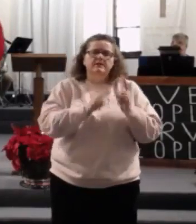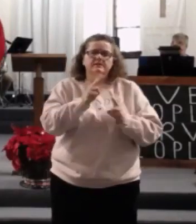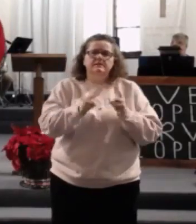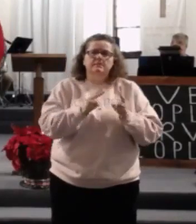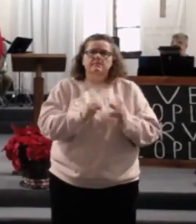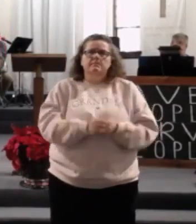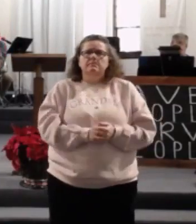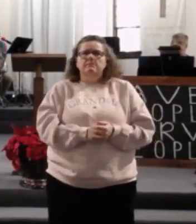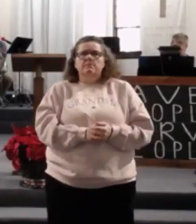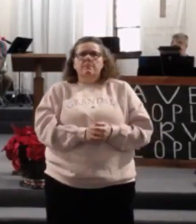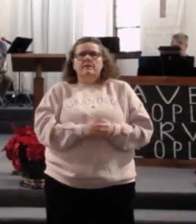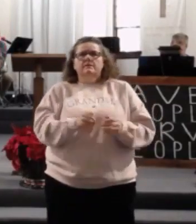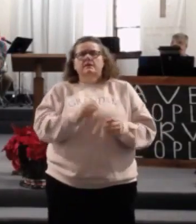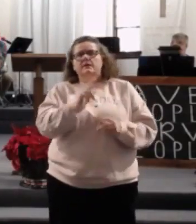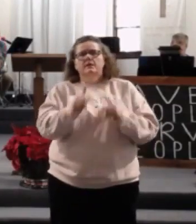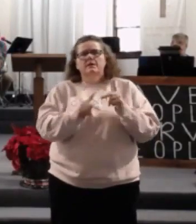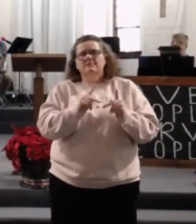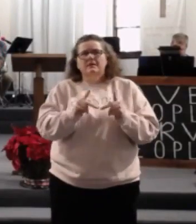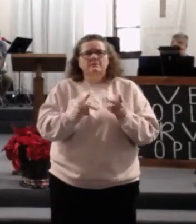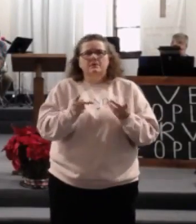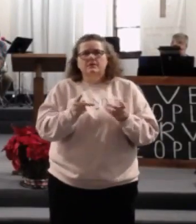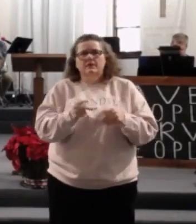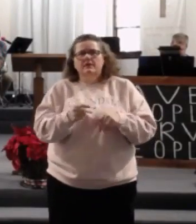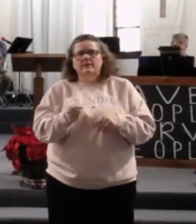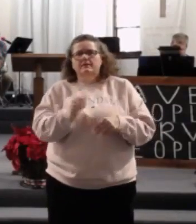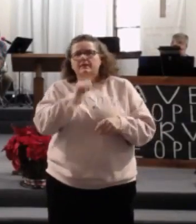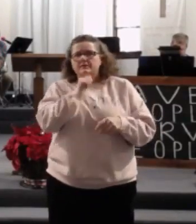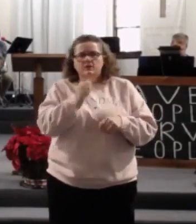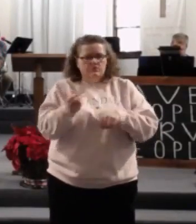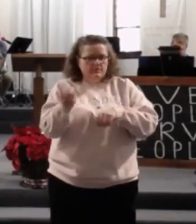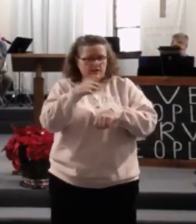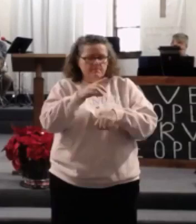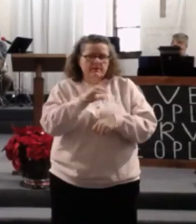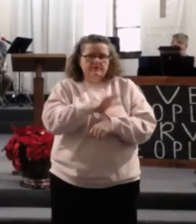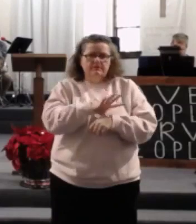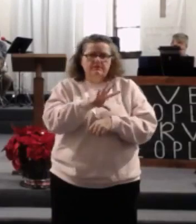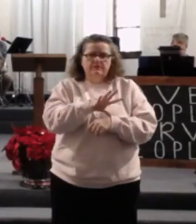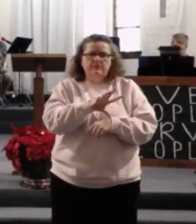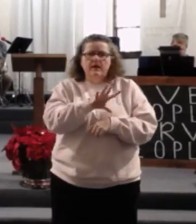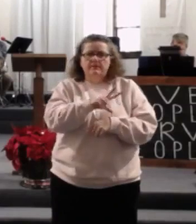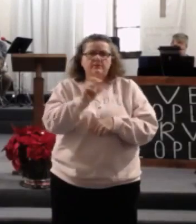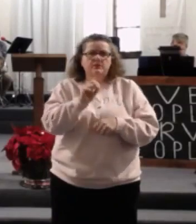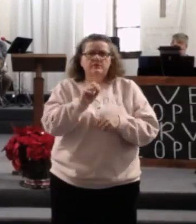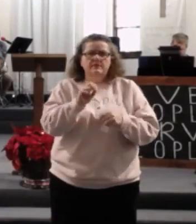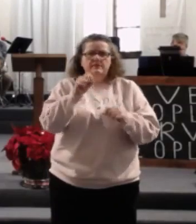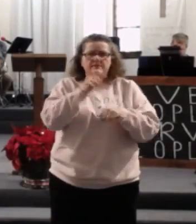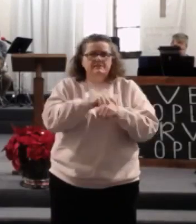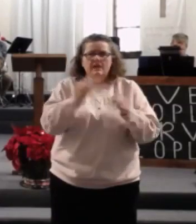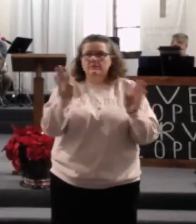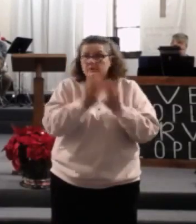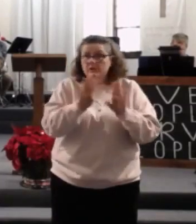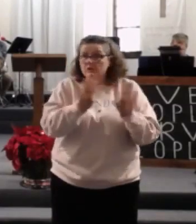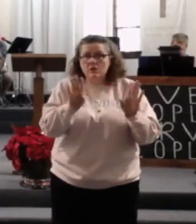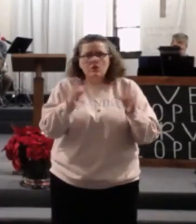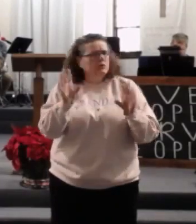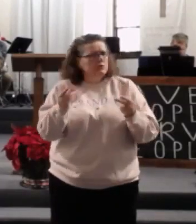Got people that'll come at 5:30 and stay. Oh, is it time for us to close? Do we have to leave now? Well, you can stay